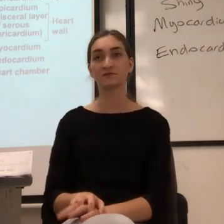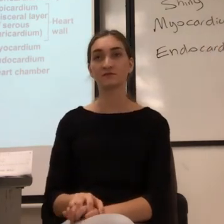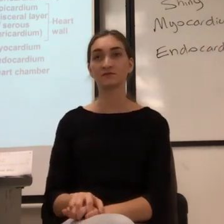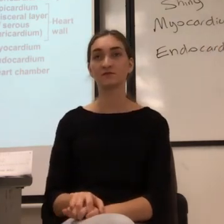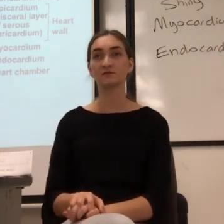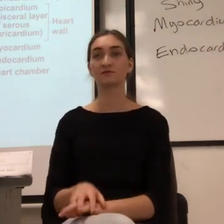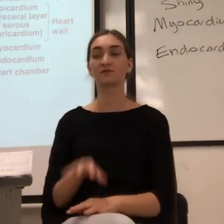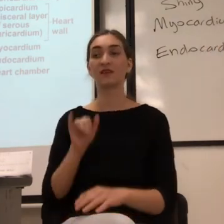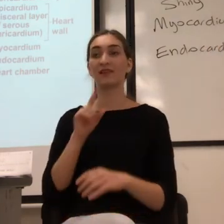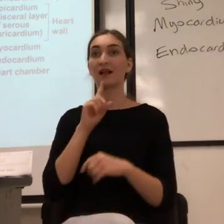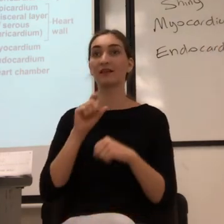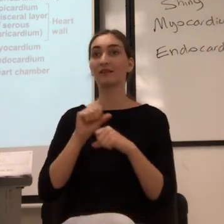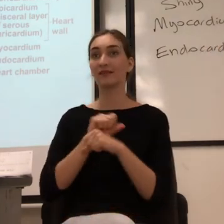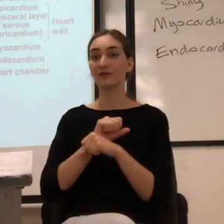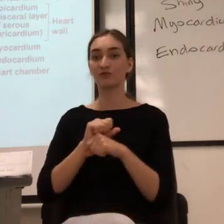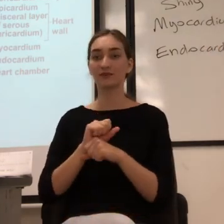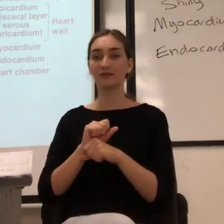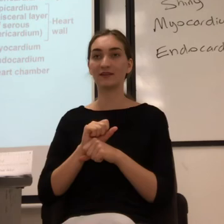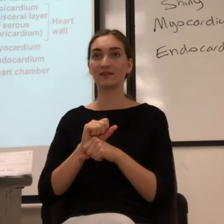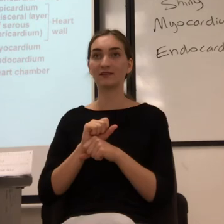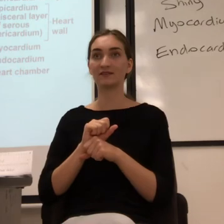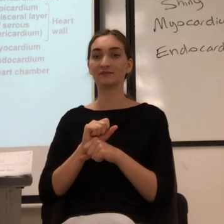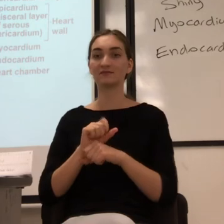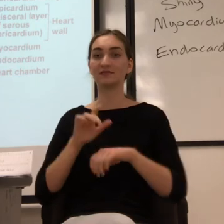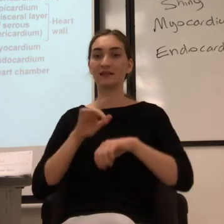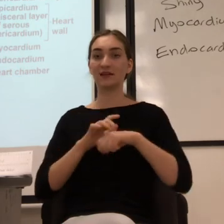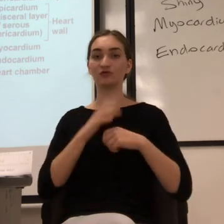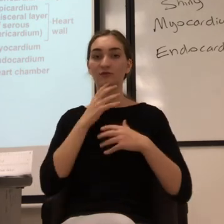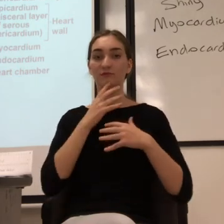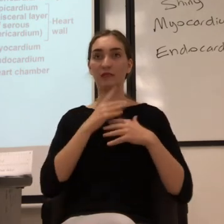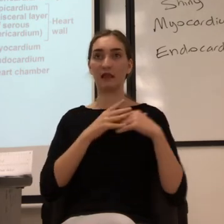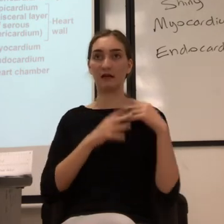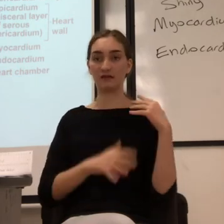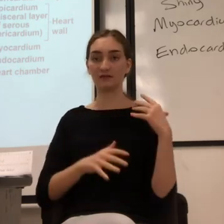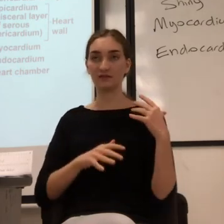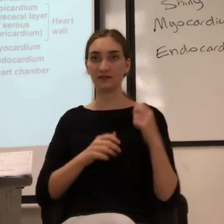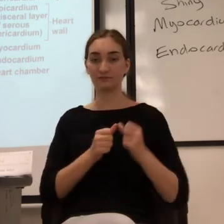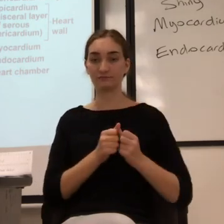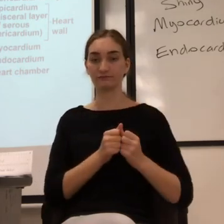This literally, it's touching the blood that's filling the heart chambers.